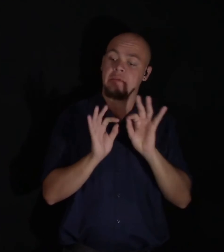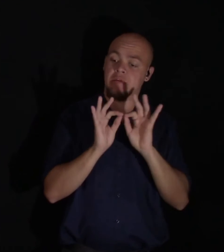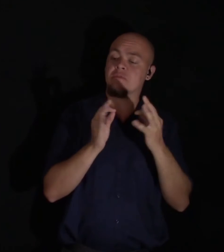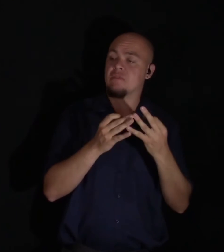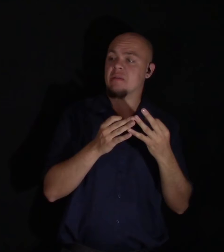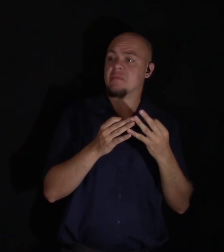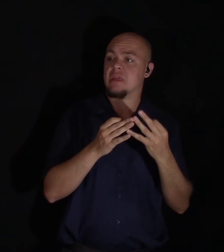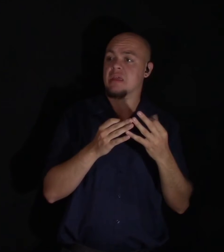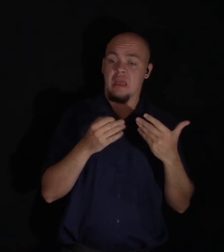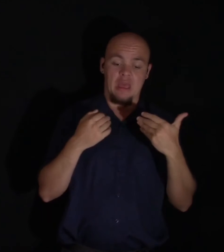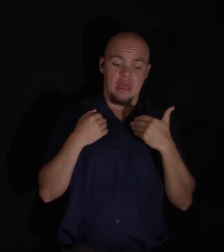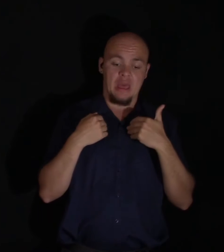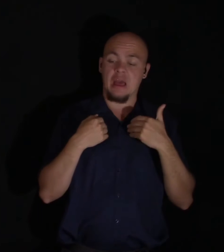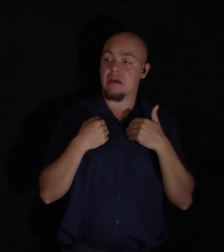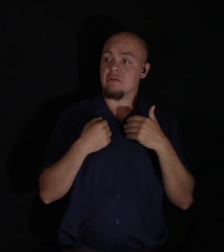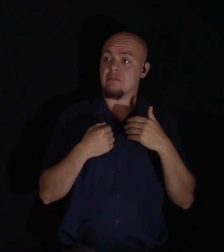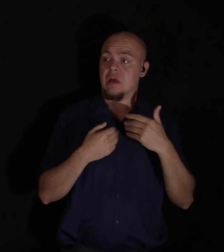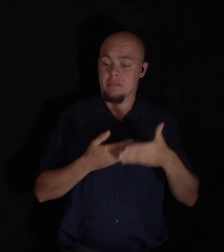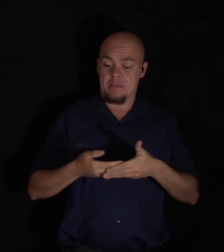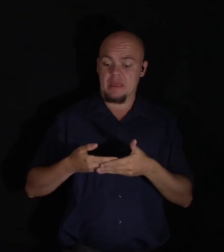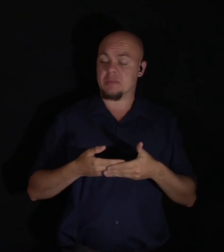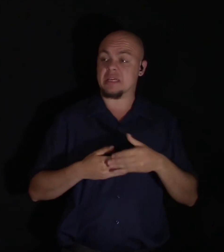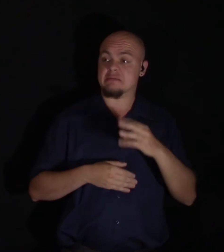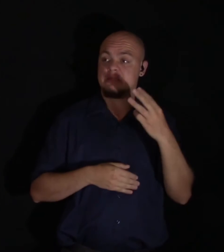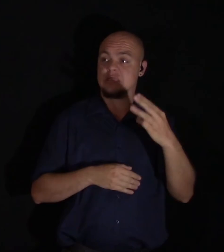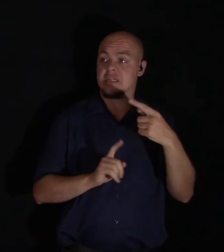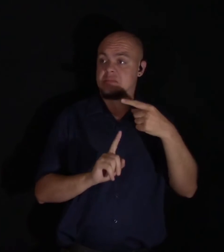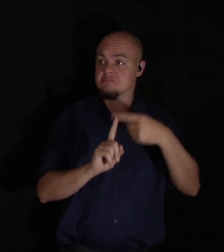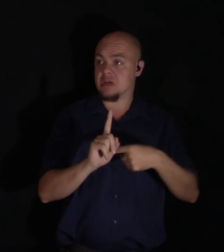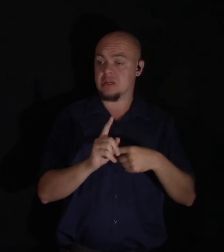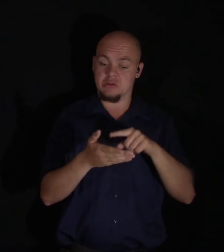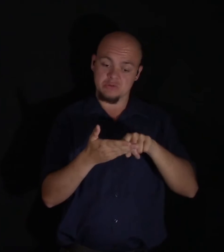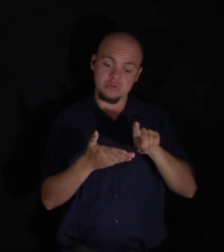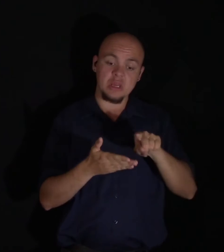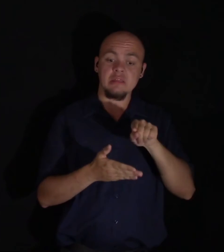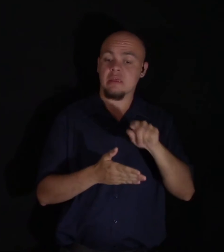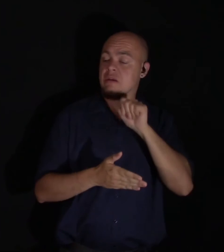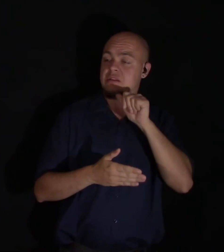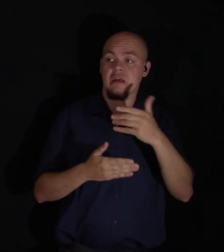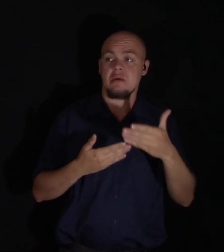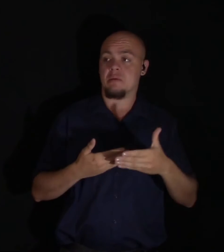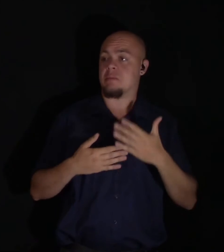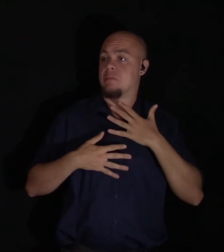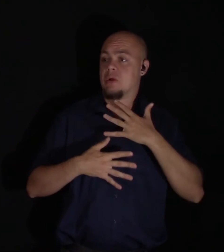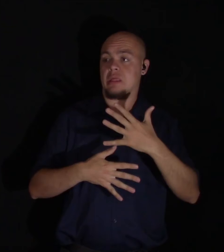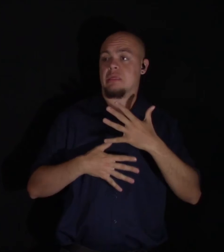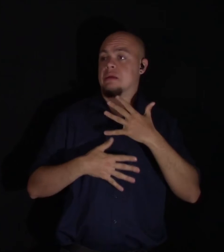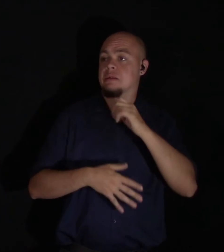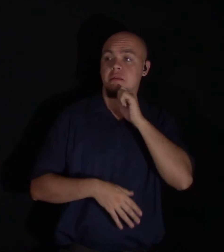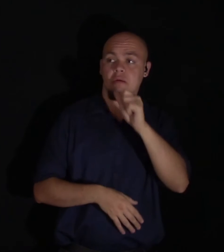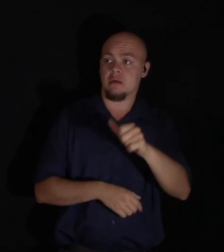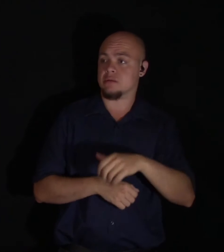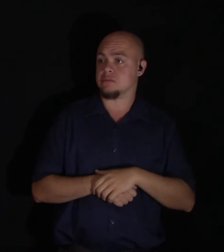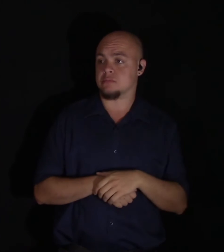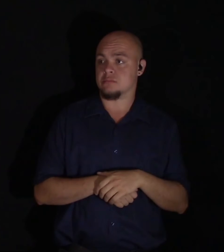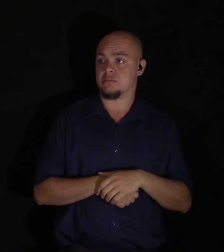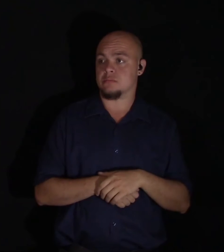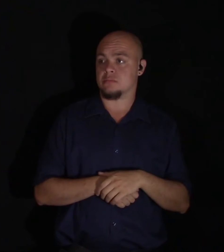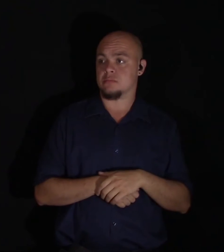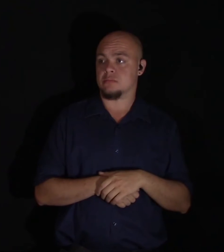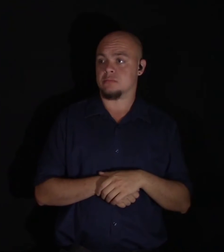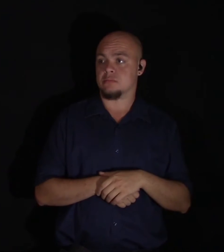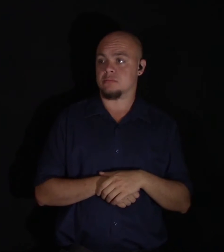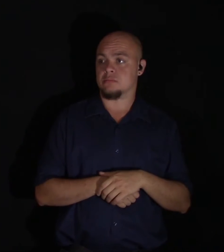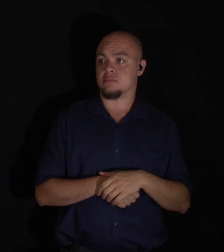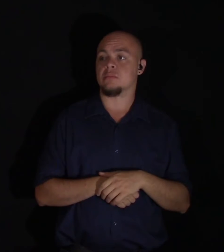about a 16-month-old child who they went to check on. Child wasn't breathing." Okay. So we get called. We